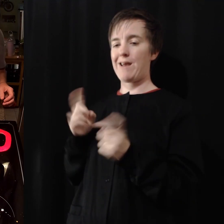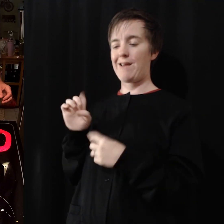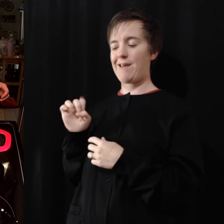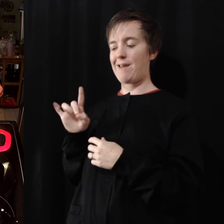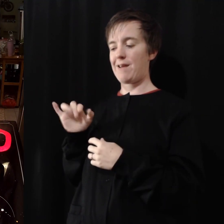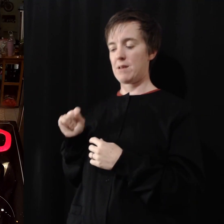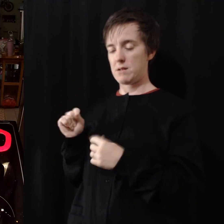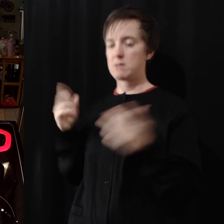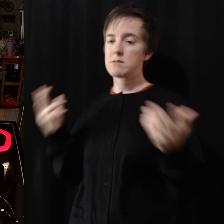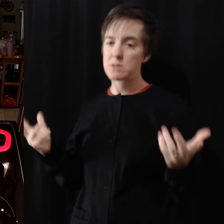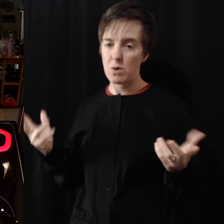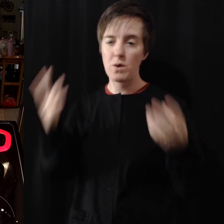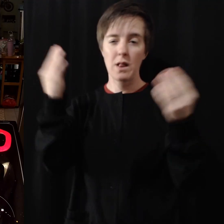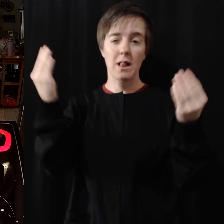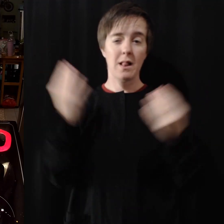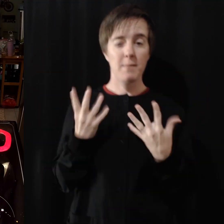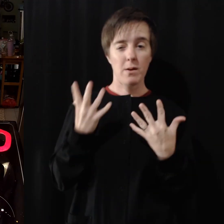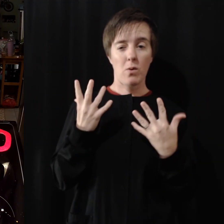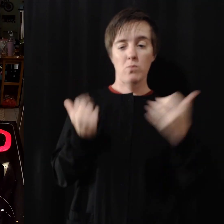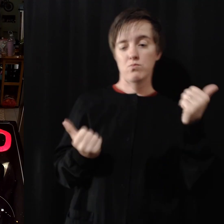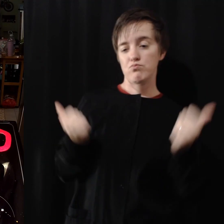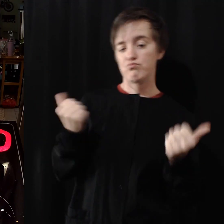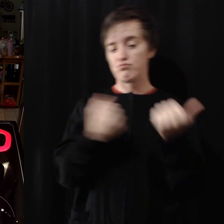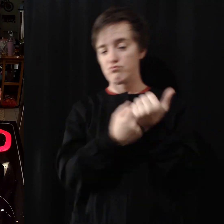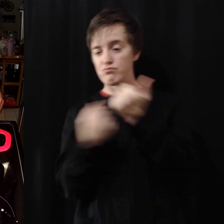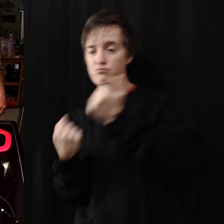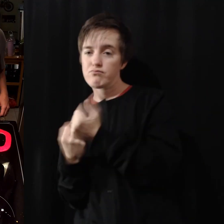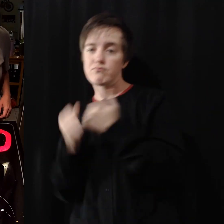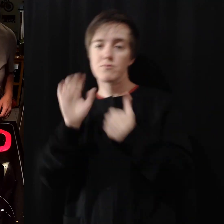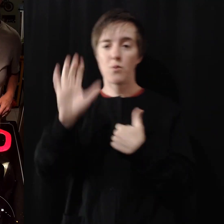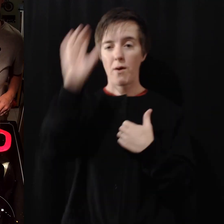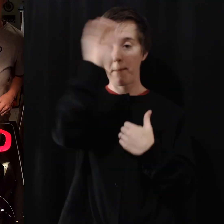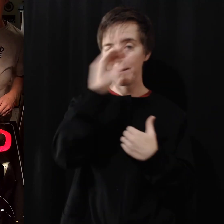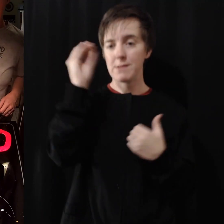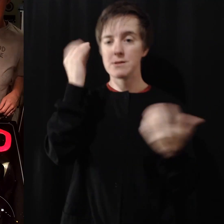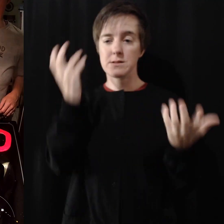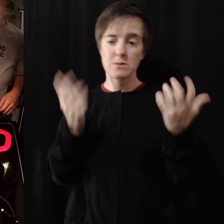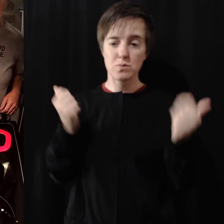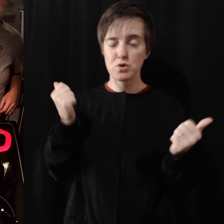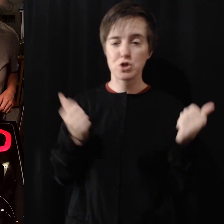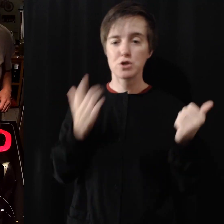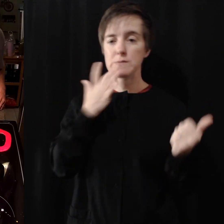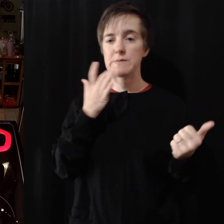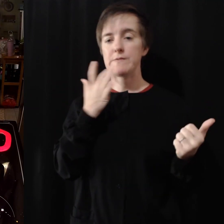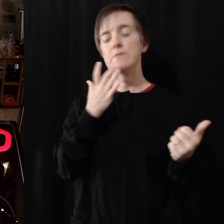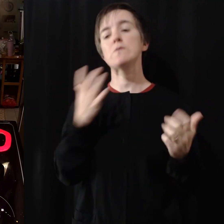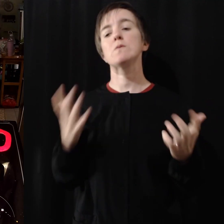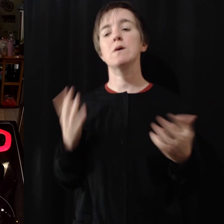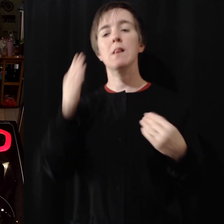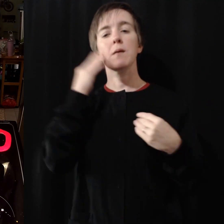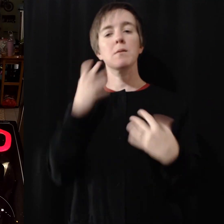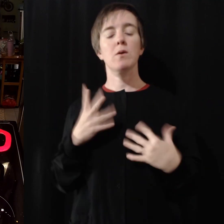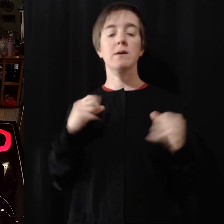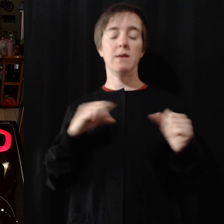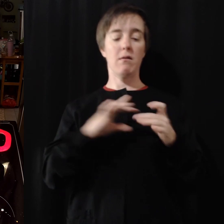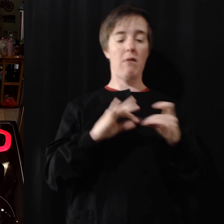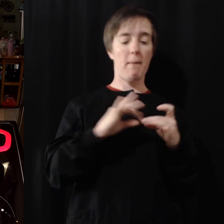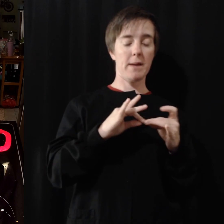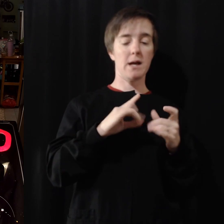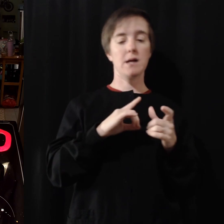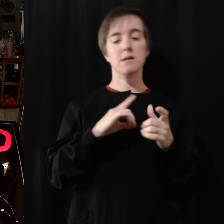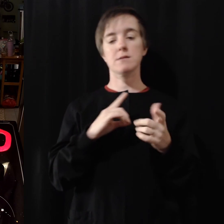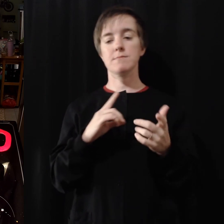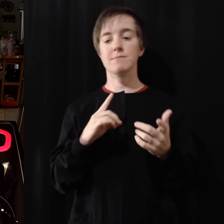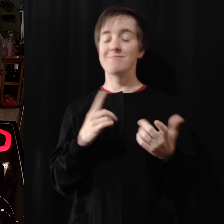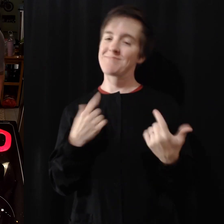edit. So let me know what you think, what your opinions are on this style versus the other style. You can